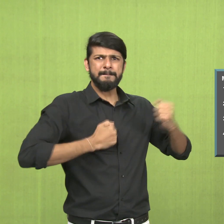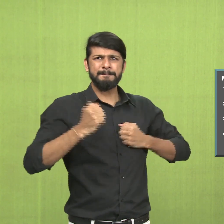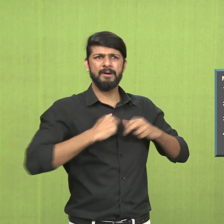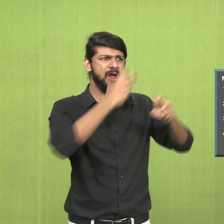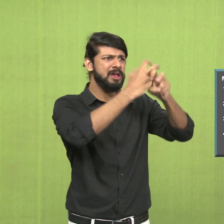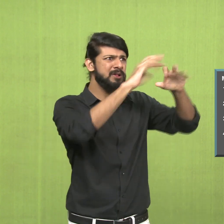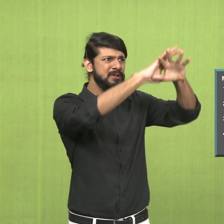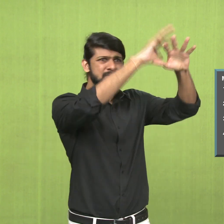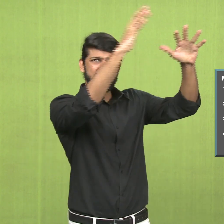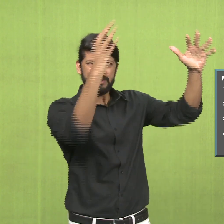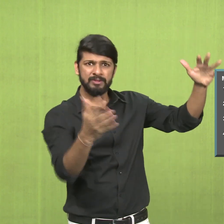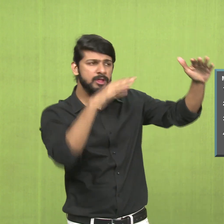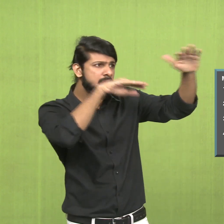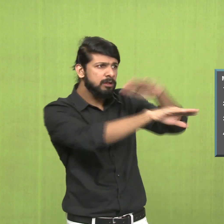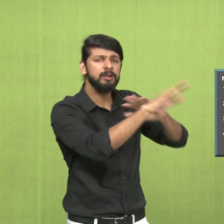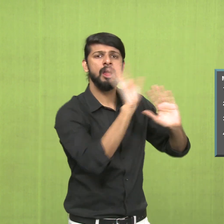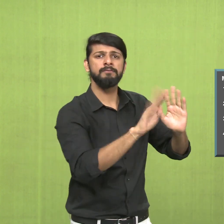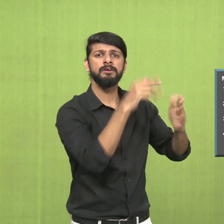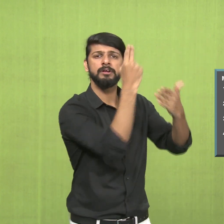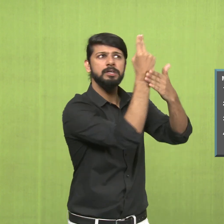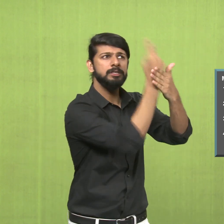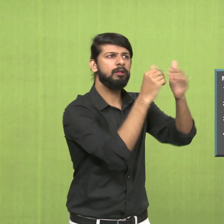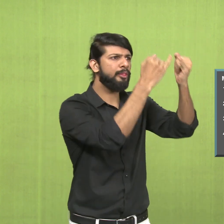in MP, and these paintings